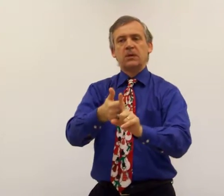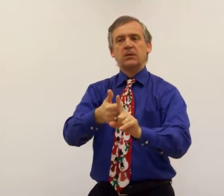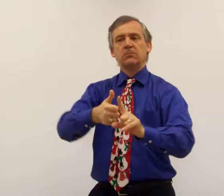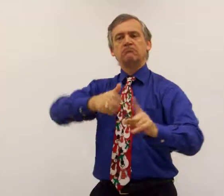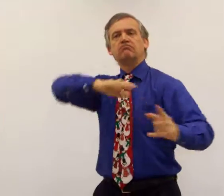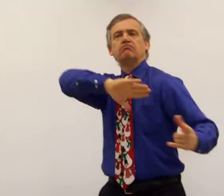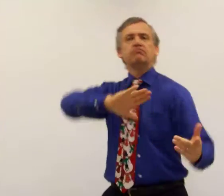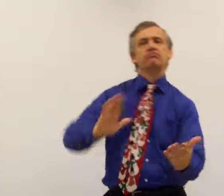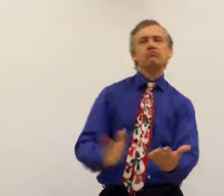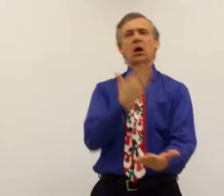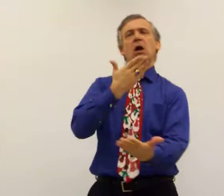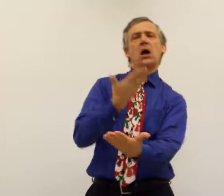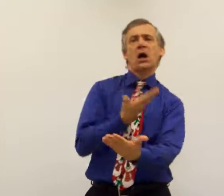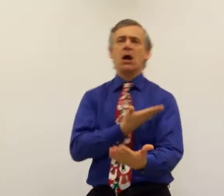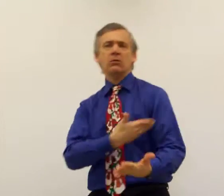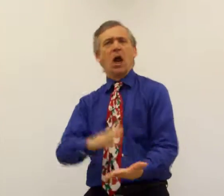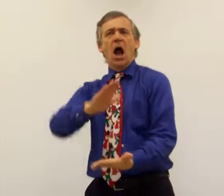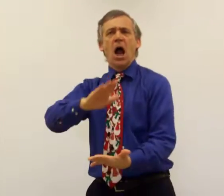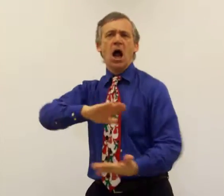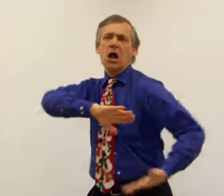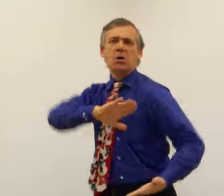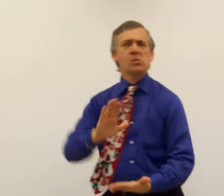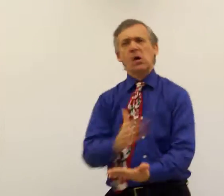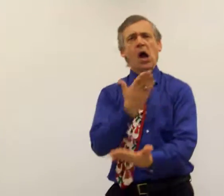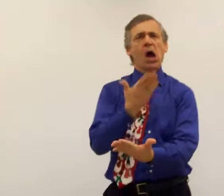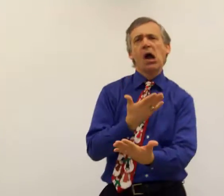and marshes of its dreadful rivers.